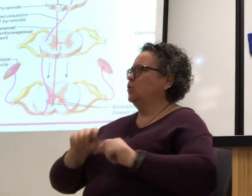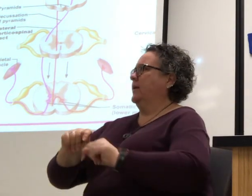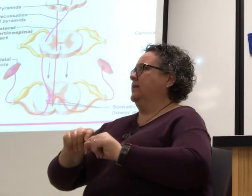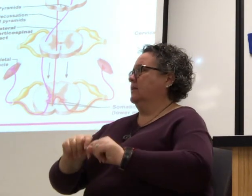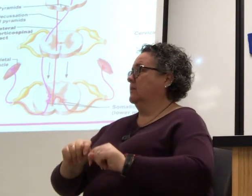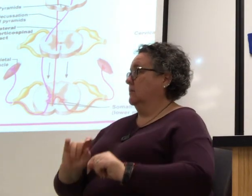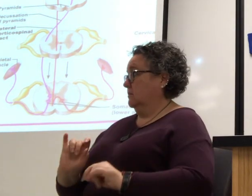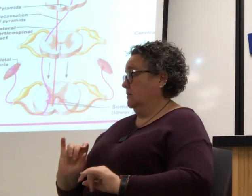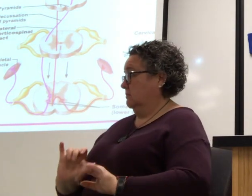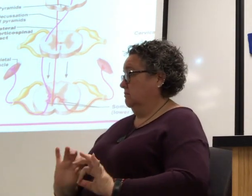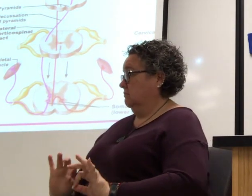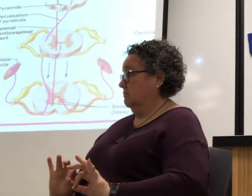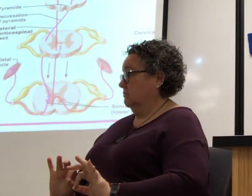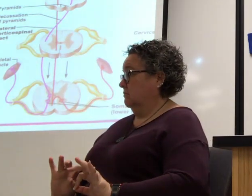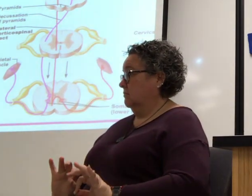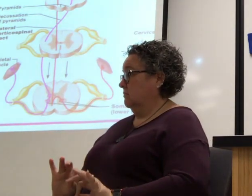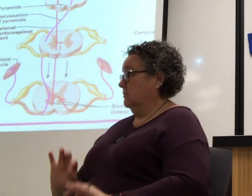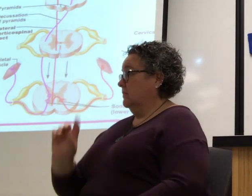Lower